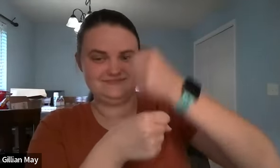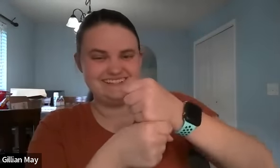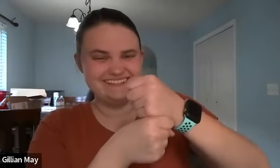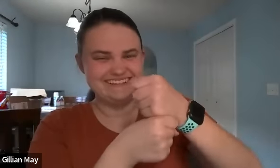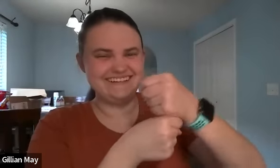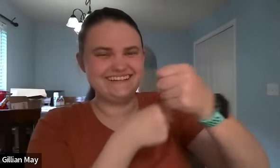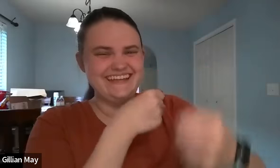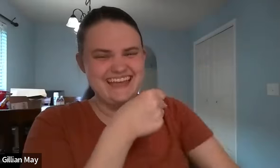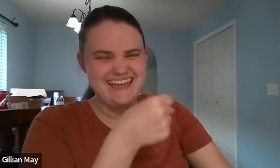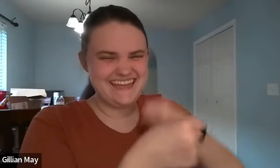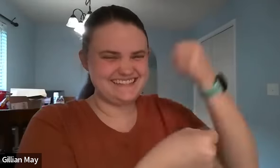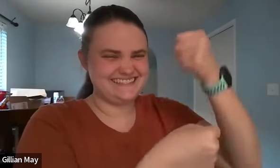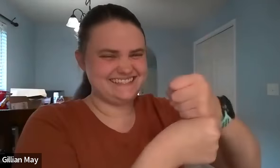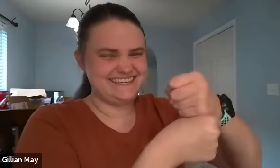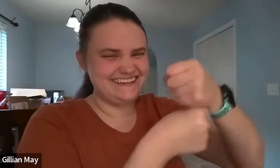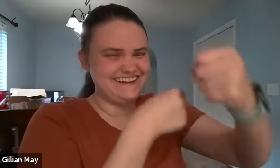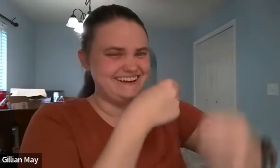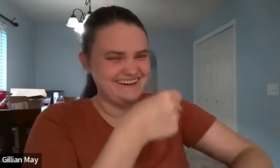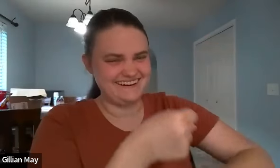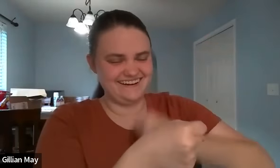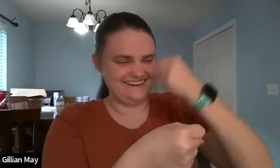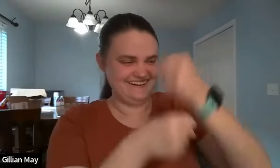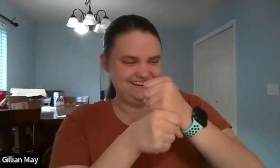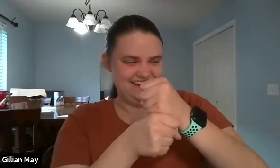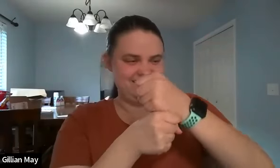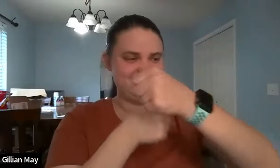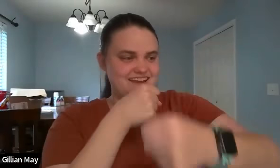Good, yes, it's you. All right,